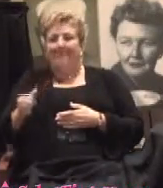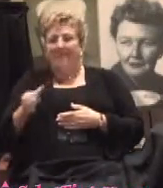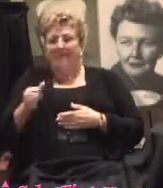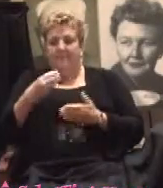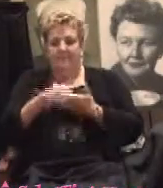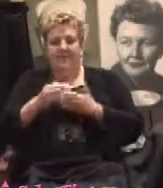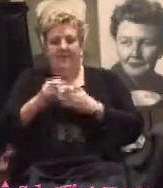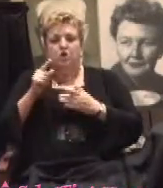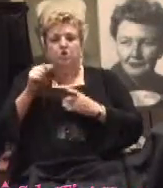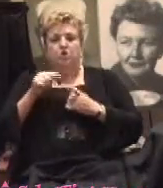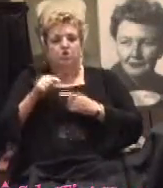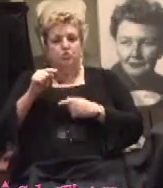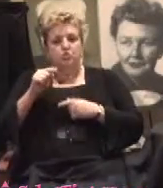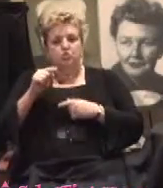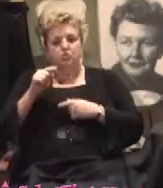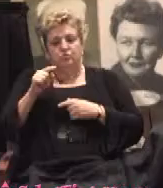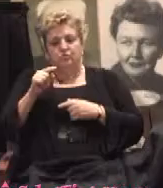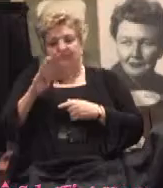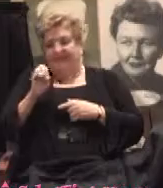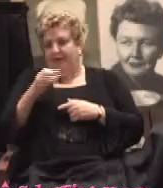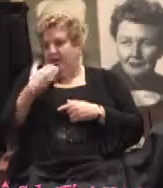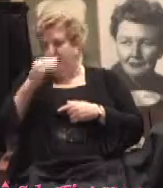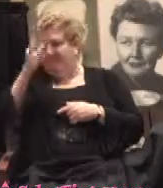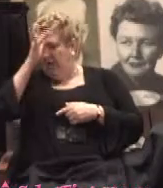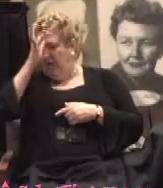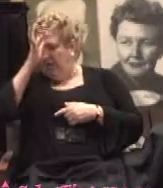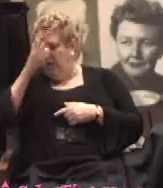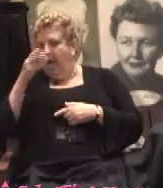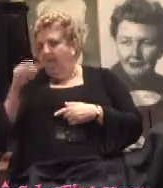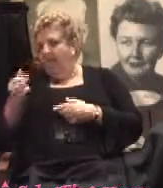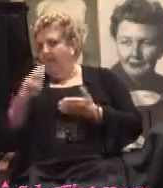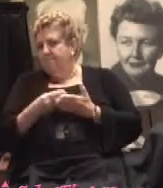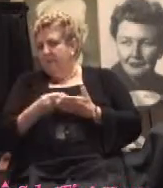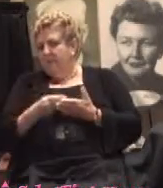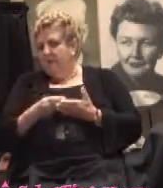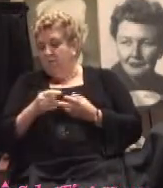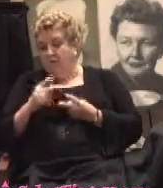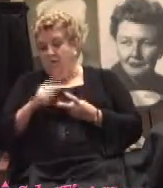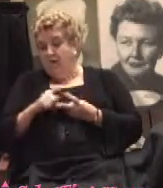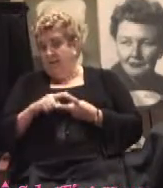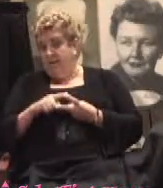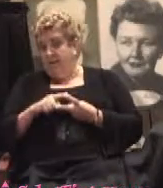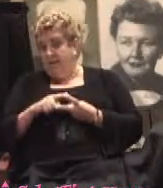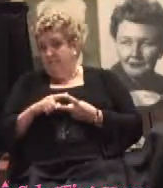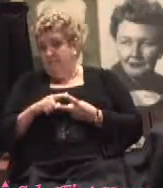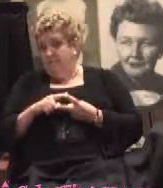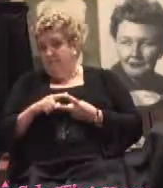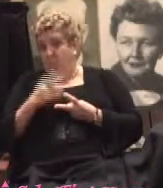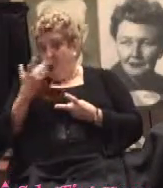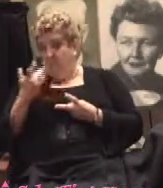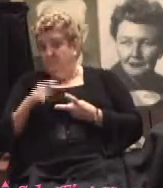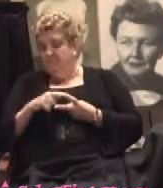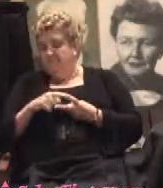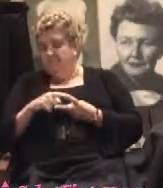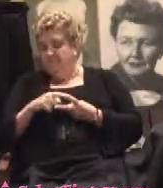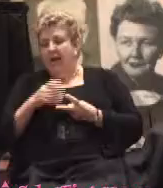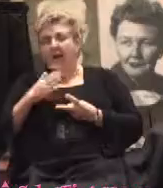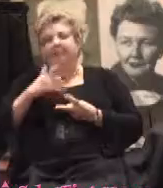father. Not at all. I paid that money for 2 reasons. The number one reason I paid that child support is because my sponsor tied it to